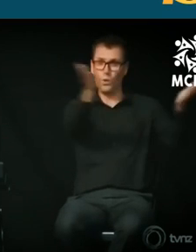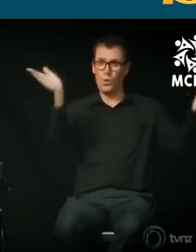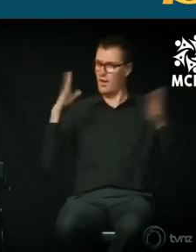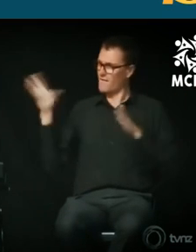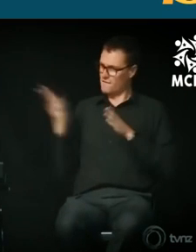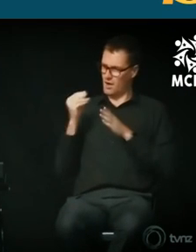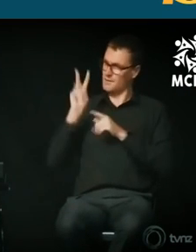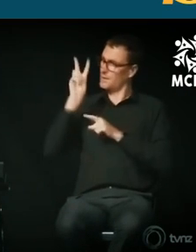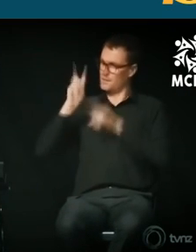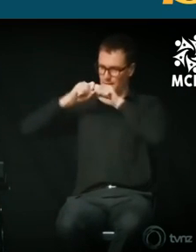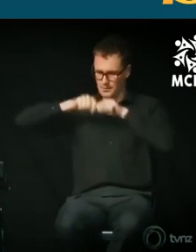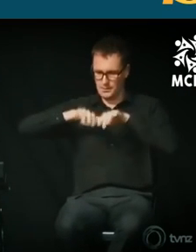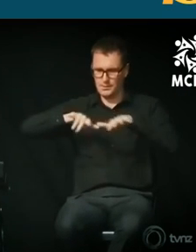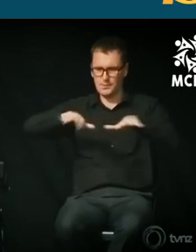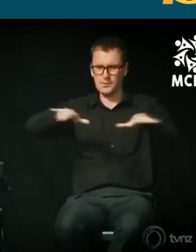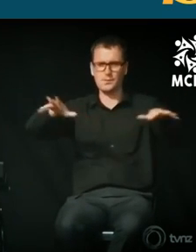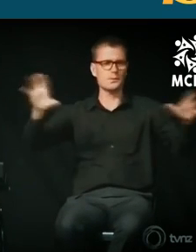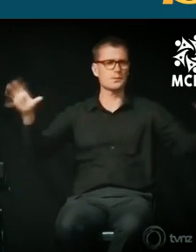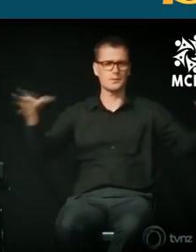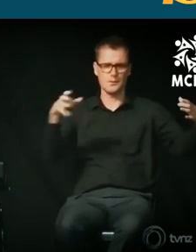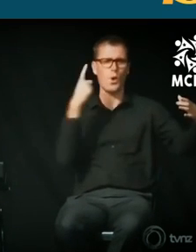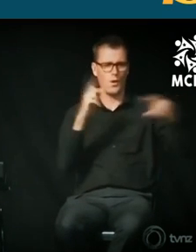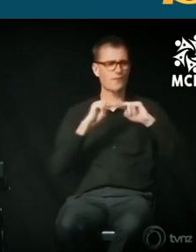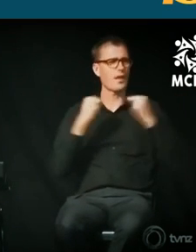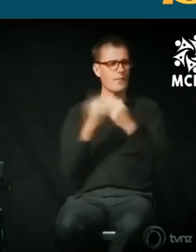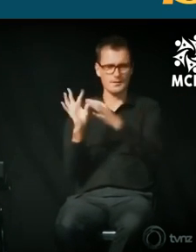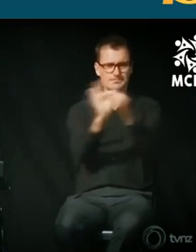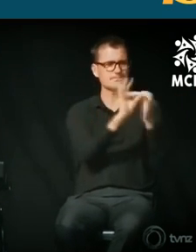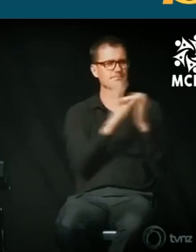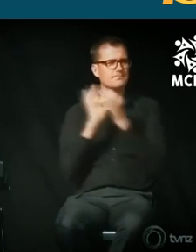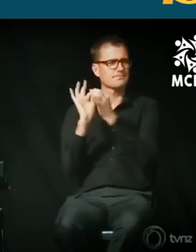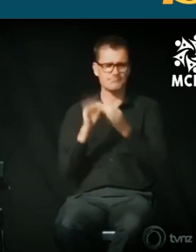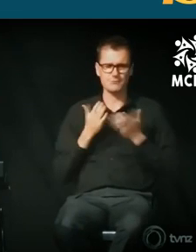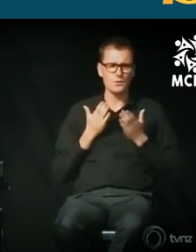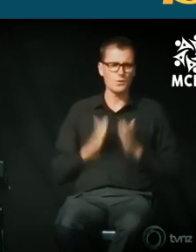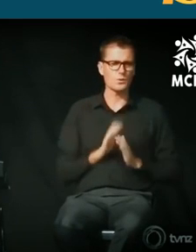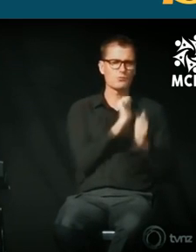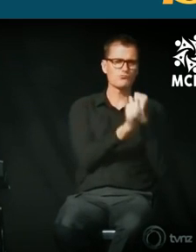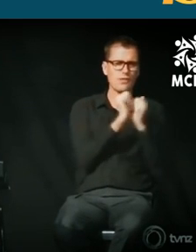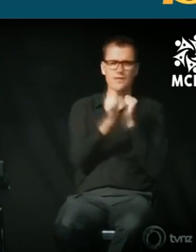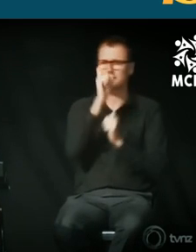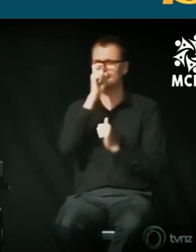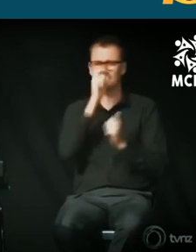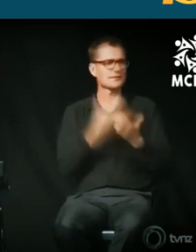children. We are one single family. We are human brothers and sisters.